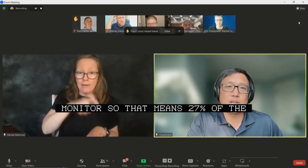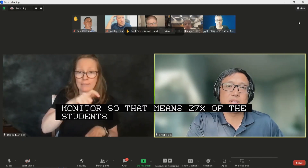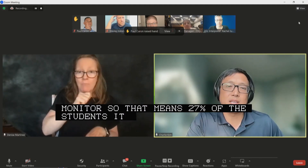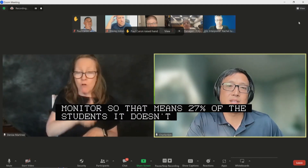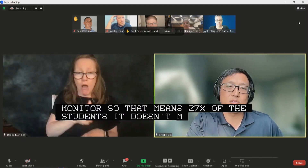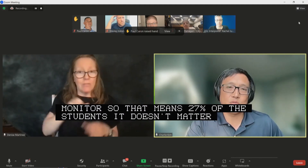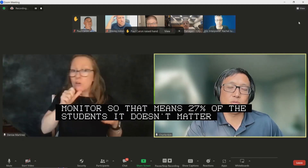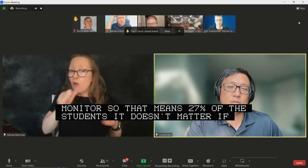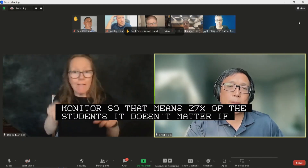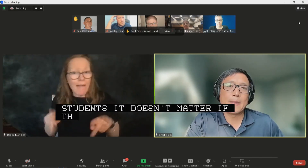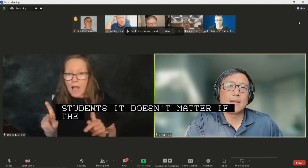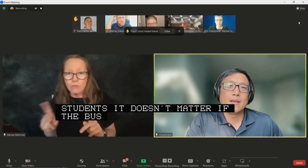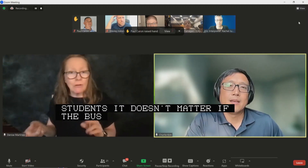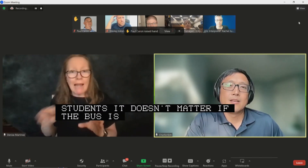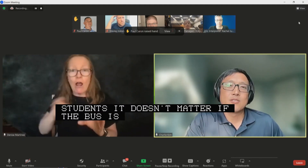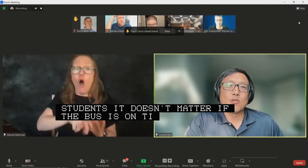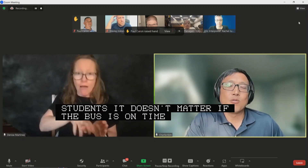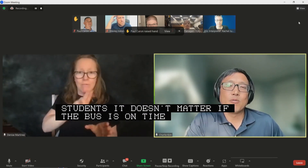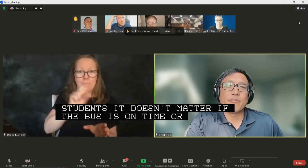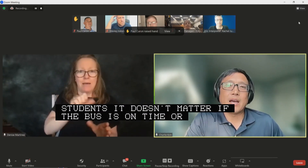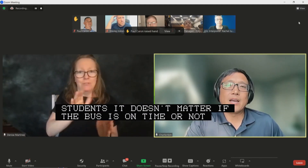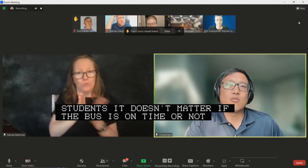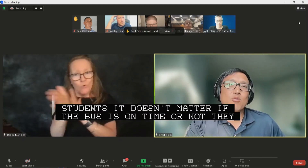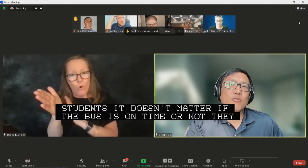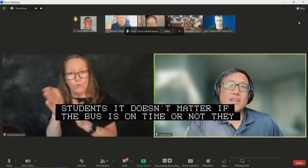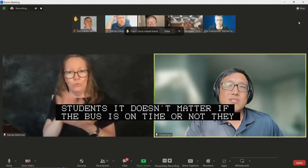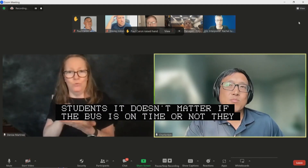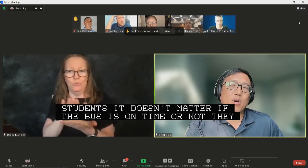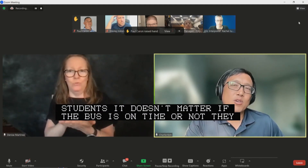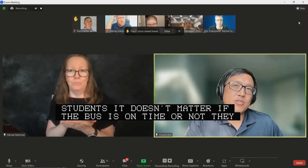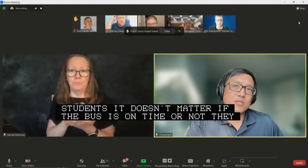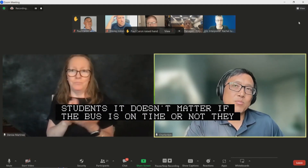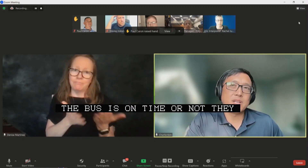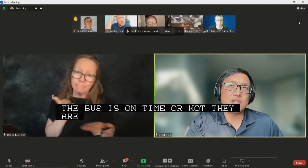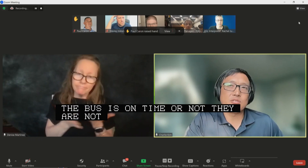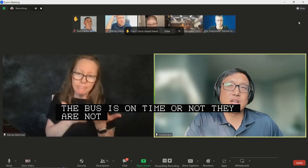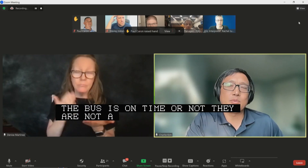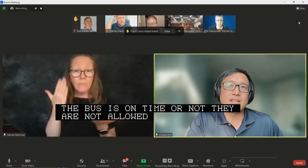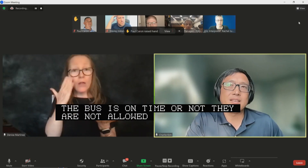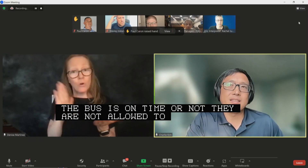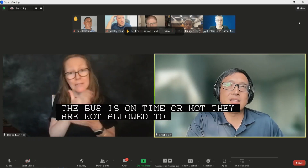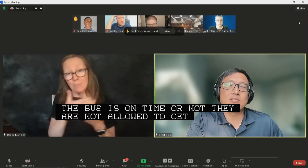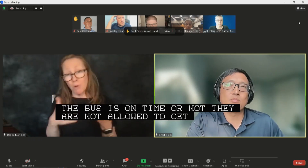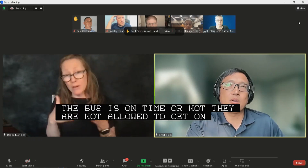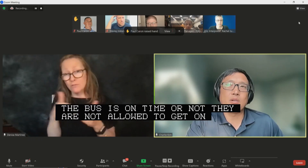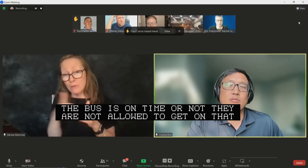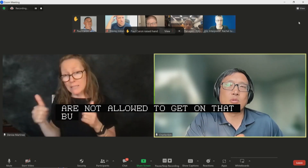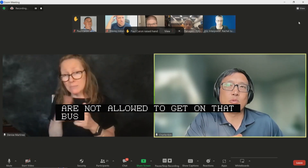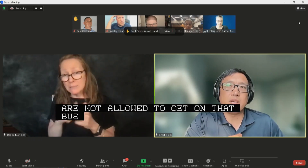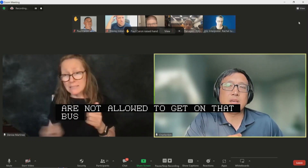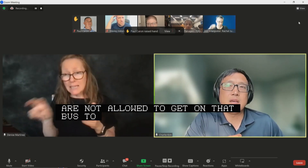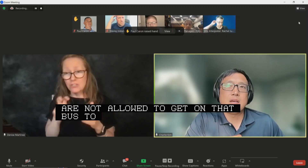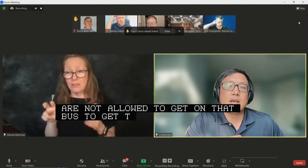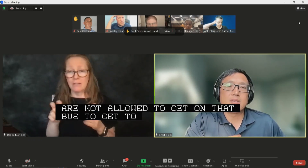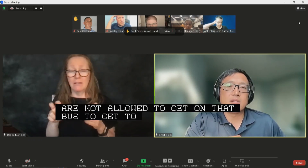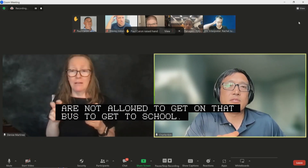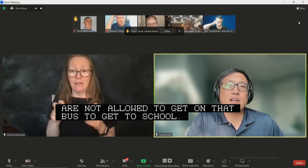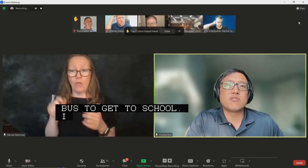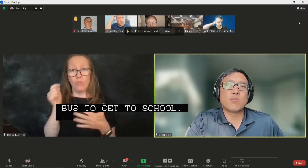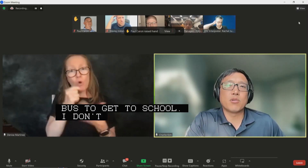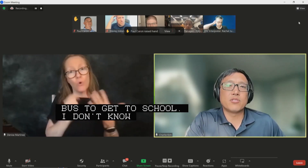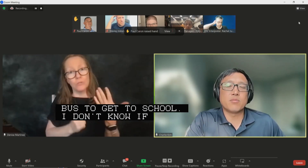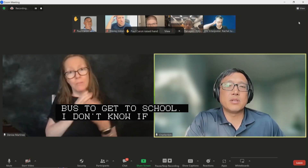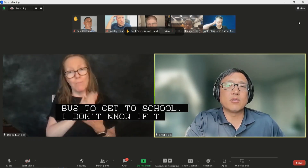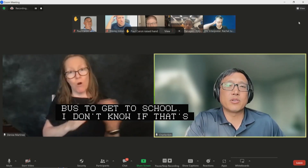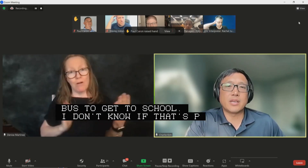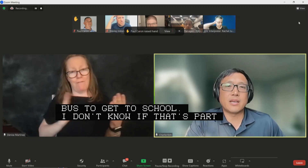on that bus to get to school. So I don't know if that's part of transportation or not, but I think these are part of what we, as an